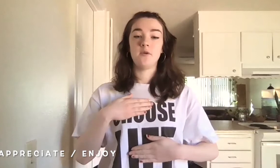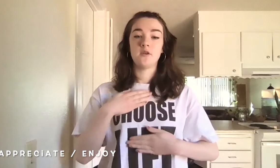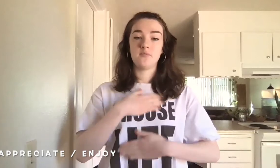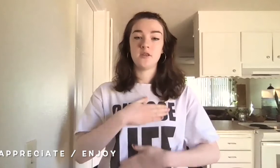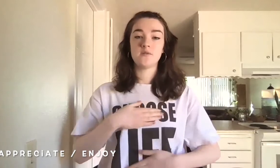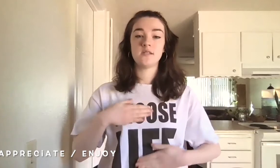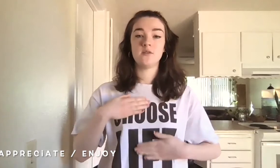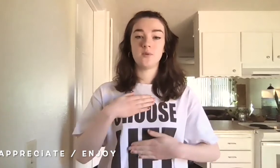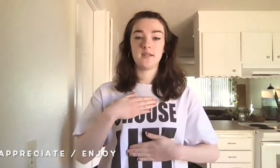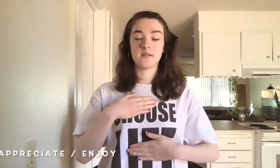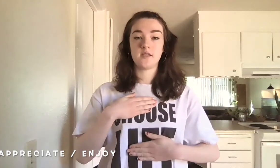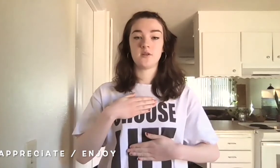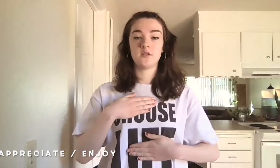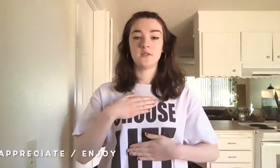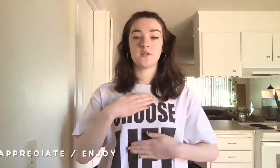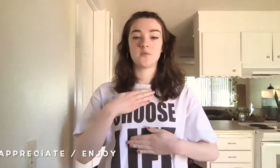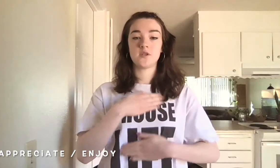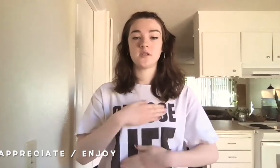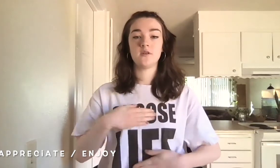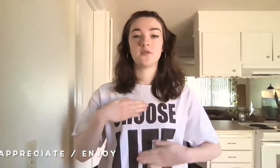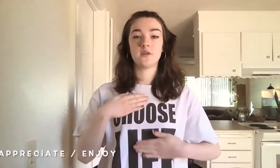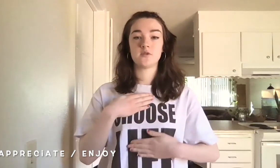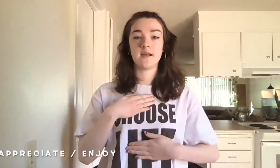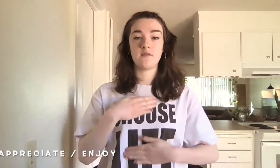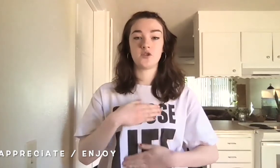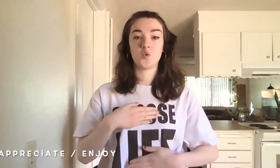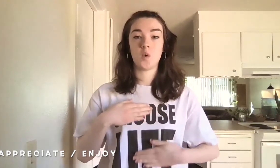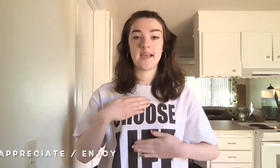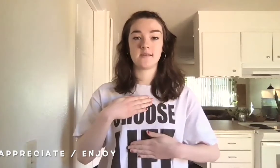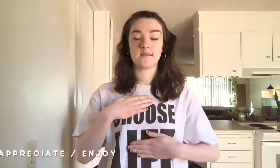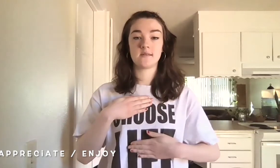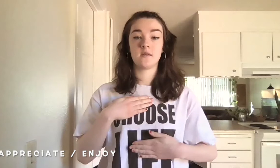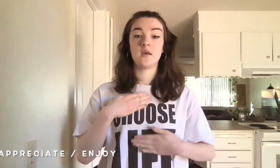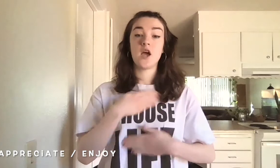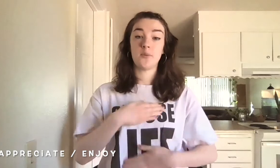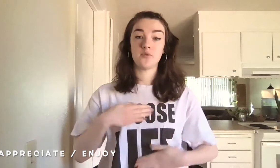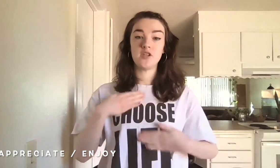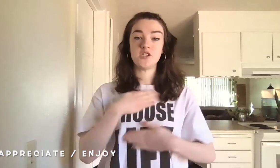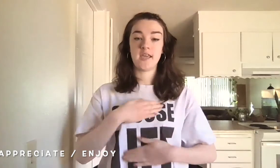bring those into a little circle. So we're going to circle those around twice. Appreciate.